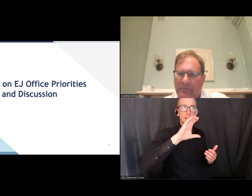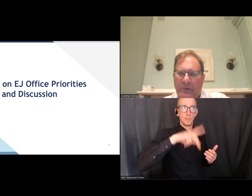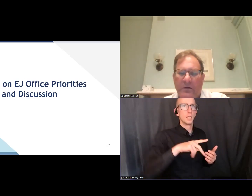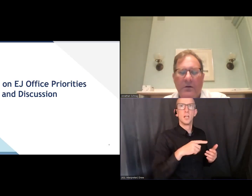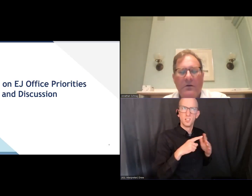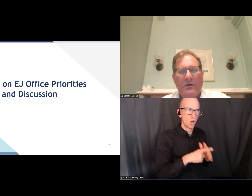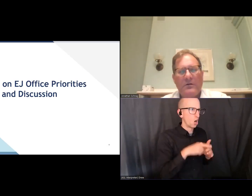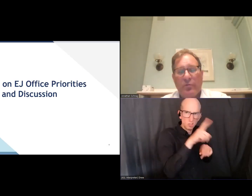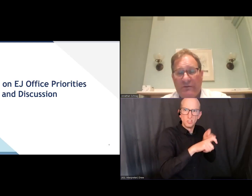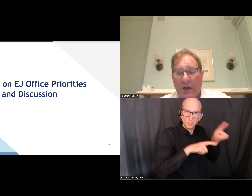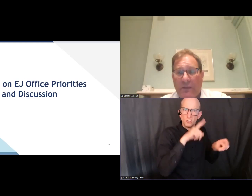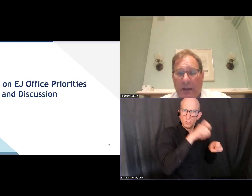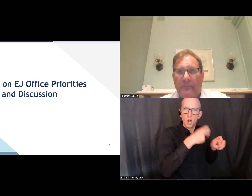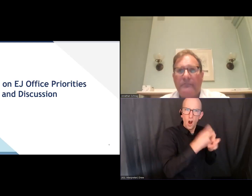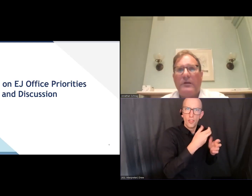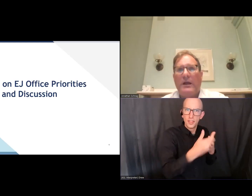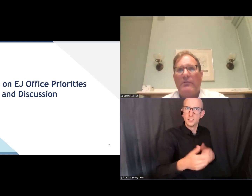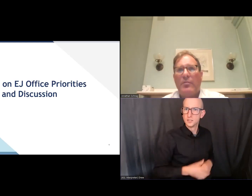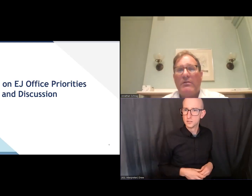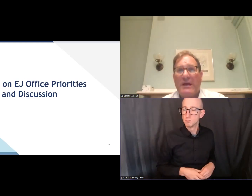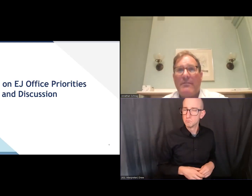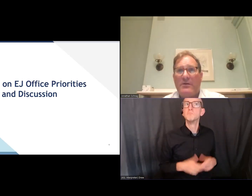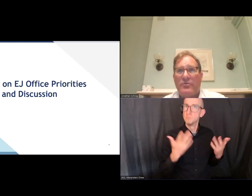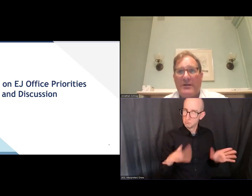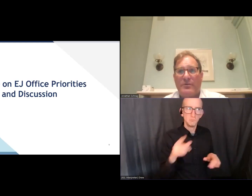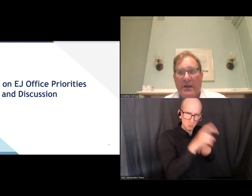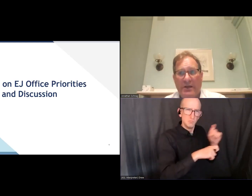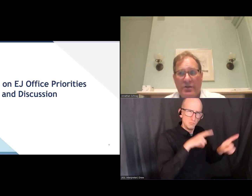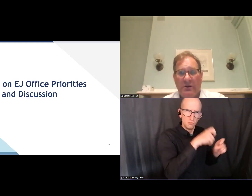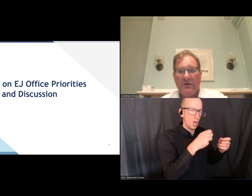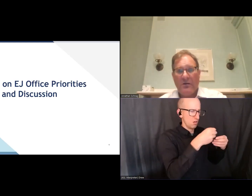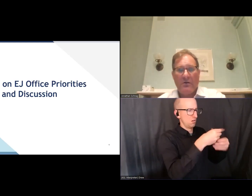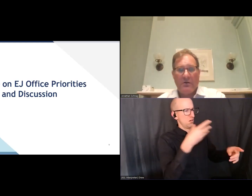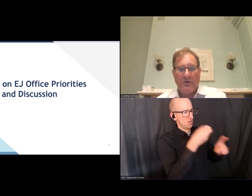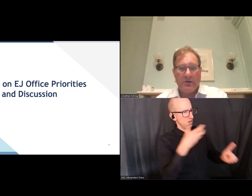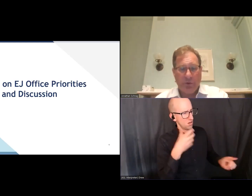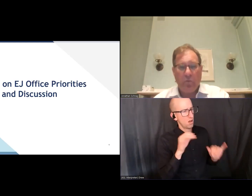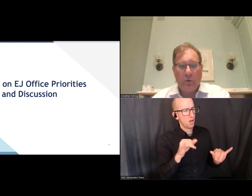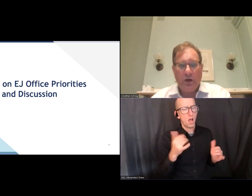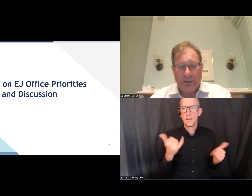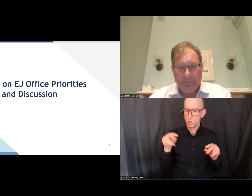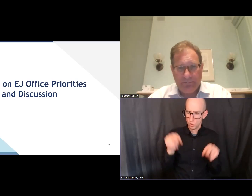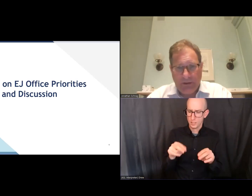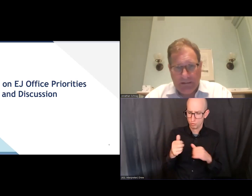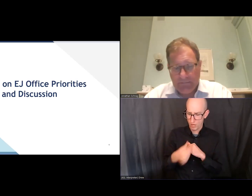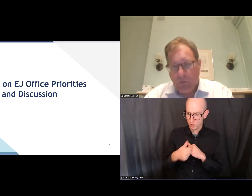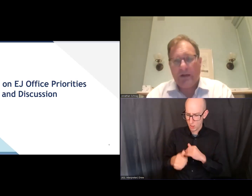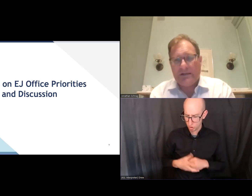of it. So we've done that. And when we think about transportation, you know, we want